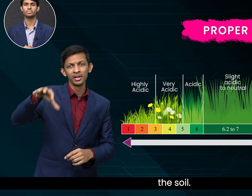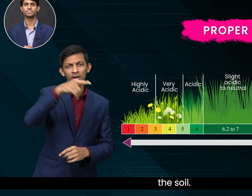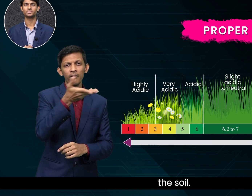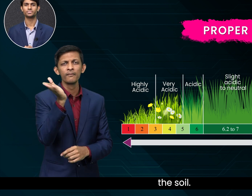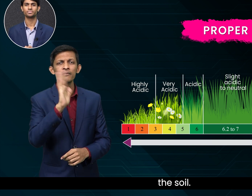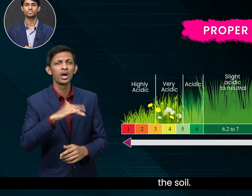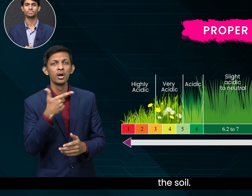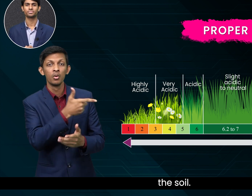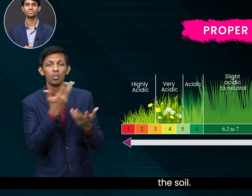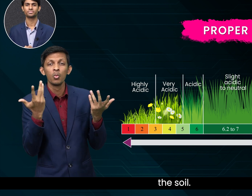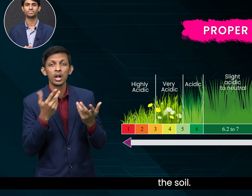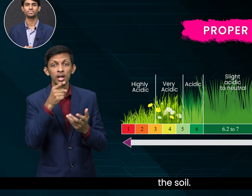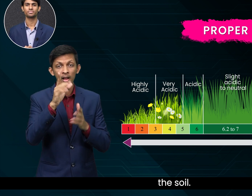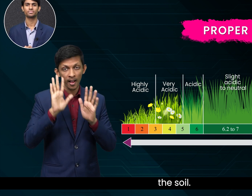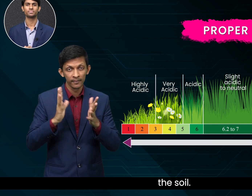soil.